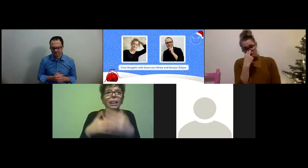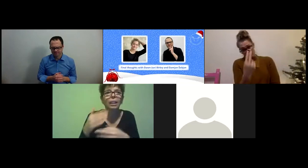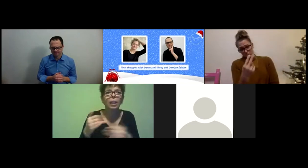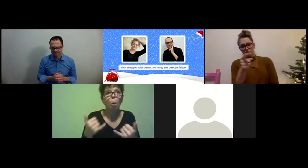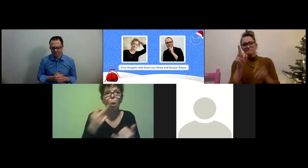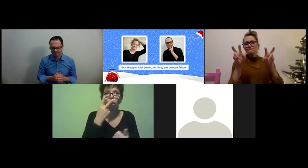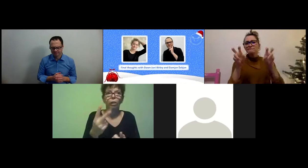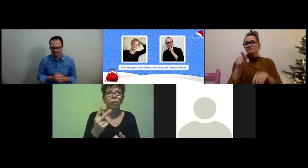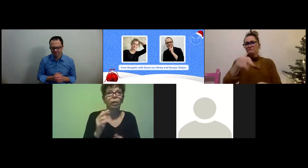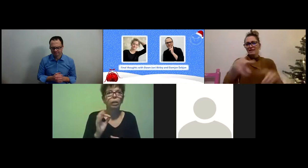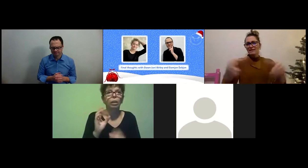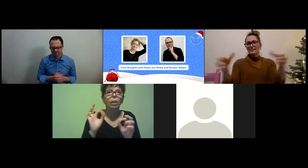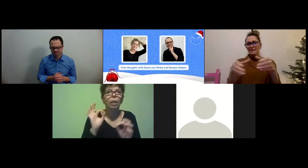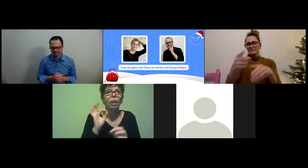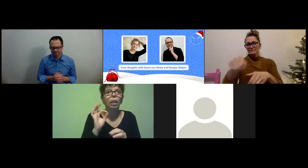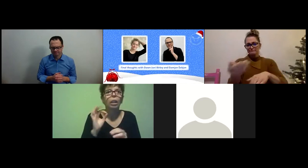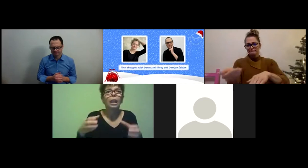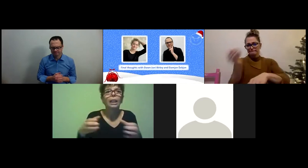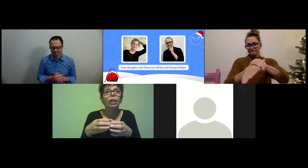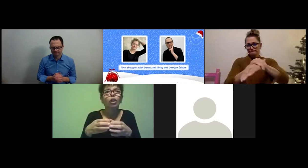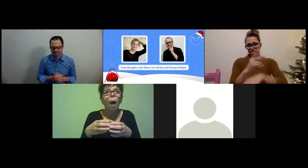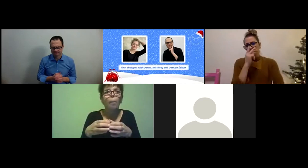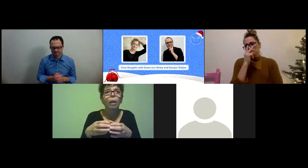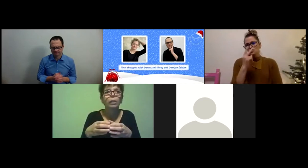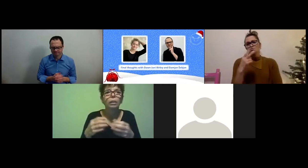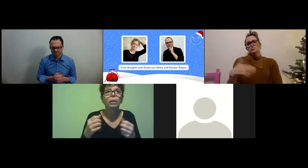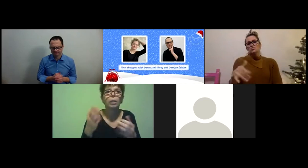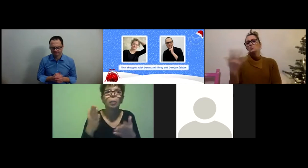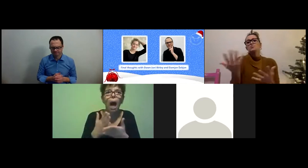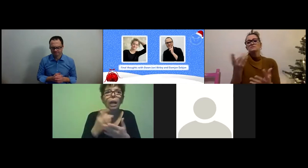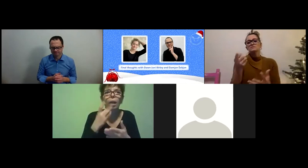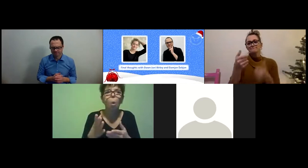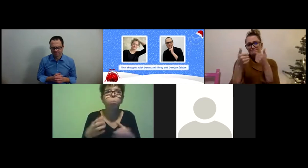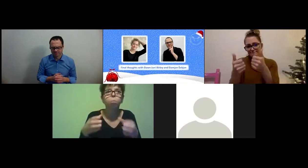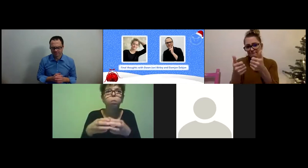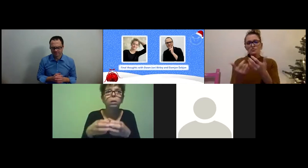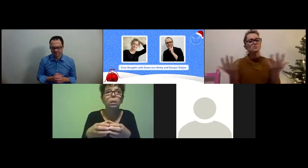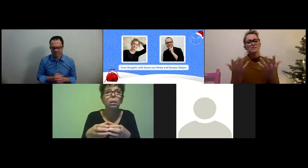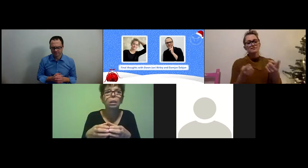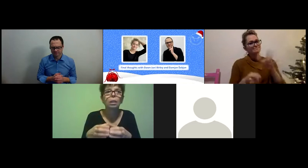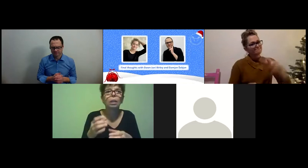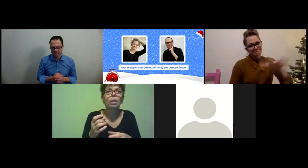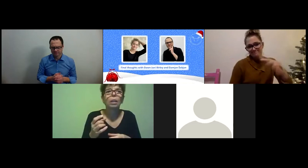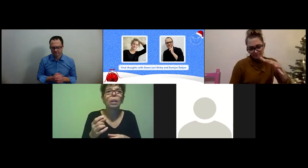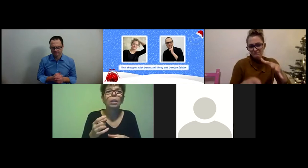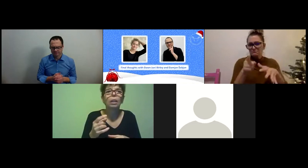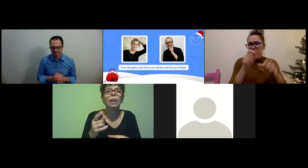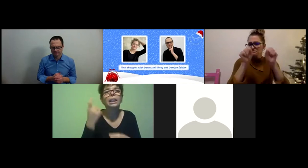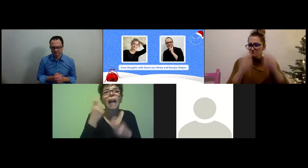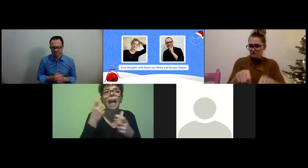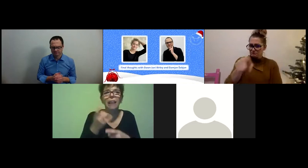So the team in Slovenia, from what I've seen, your team has really learned a